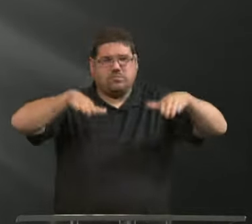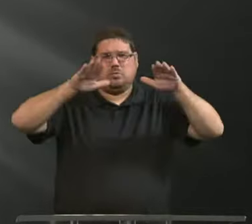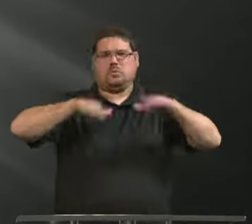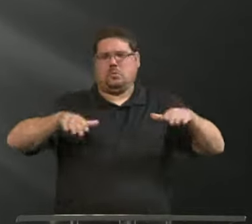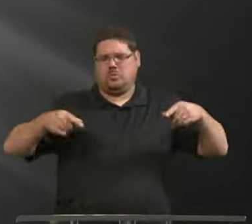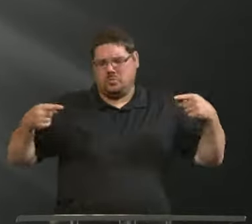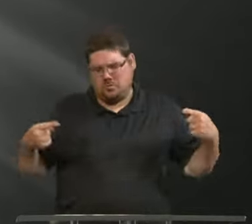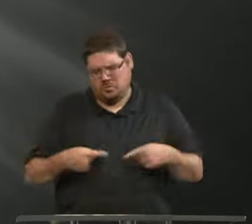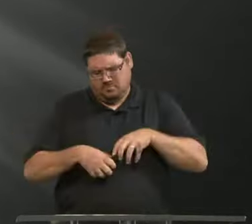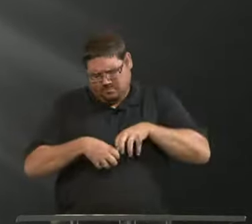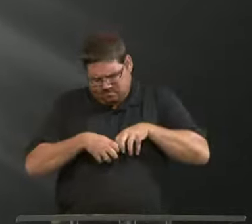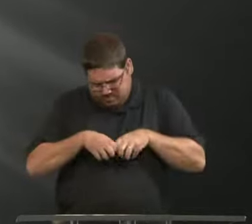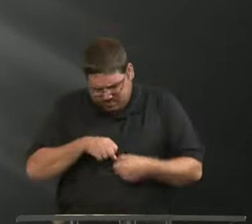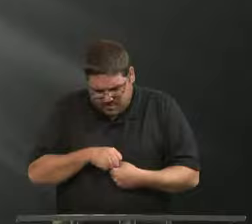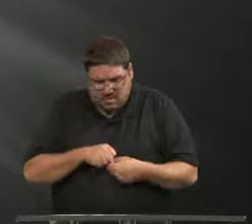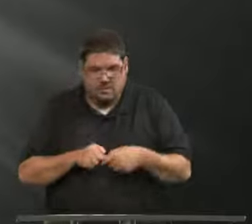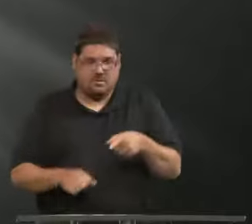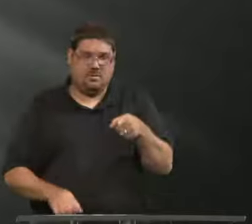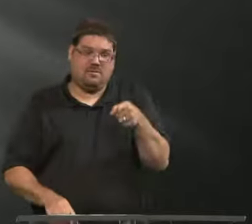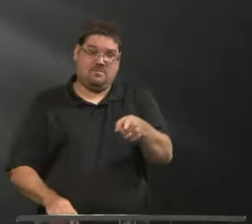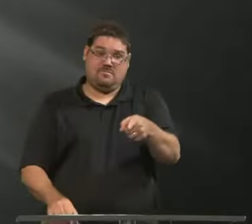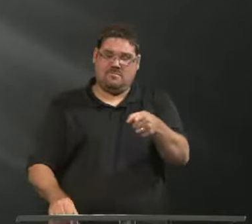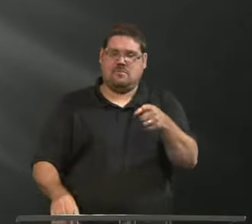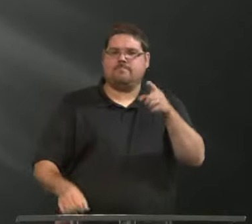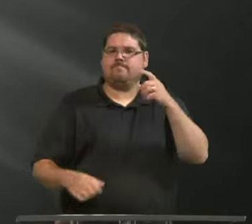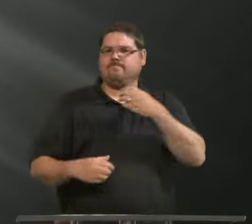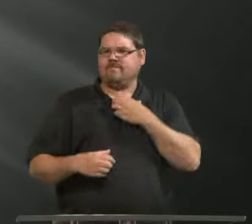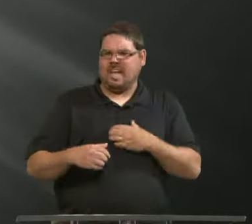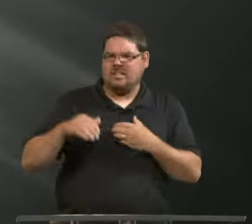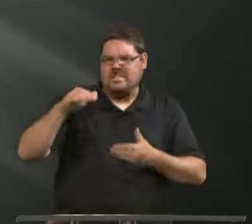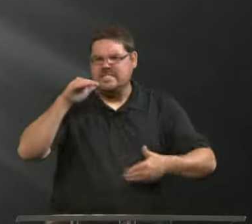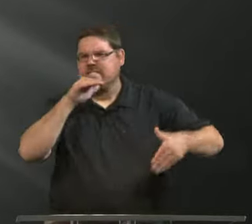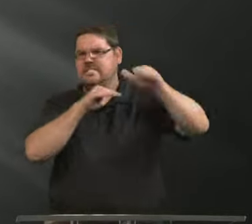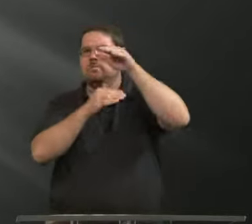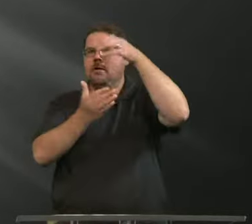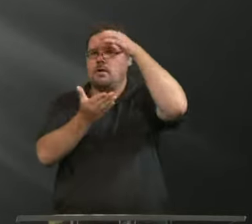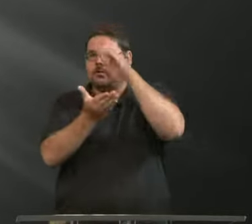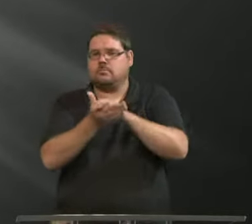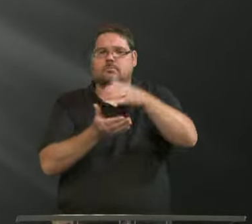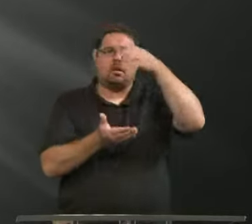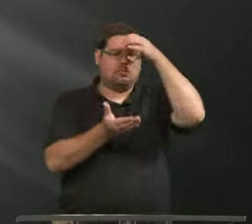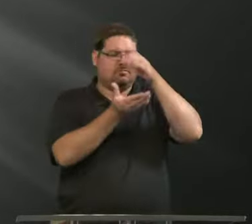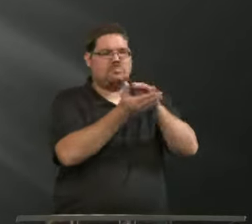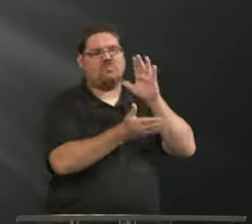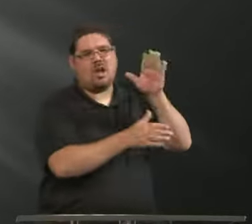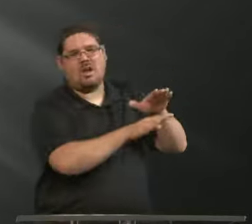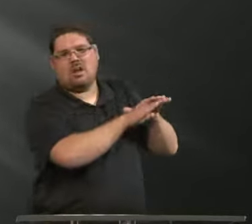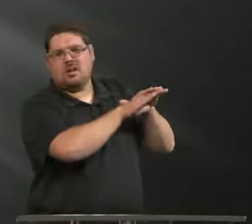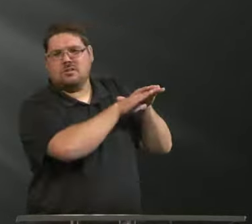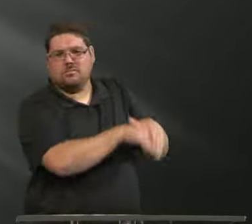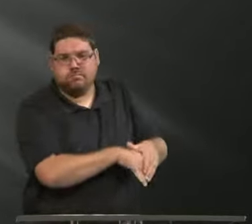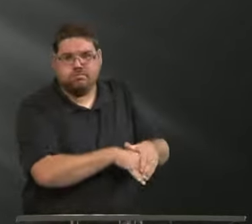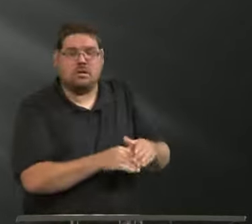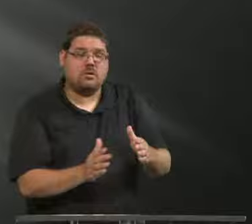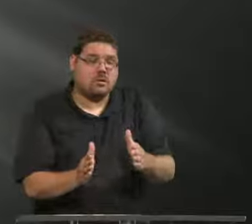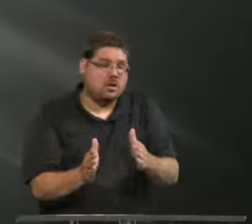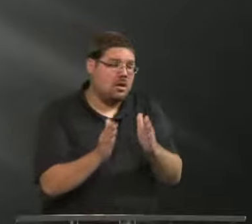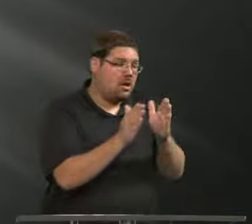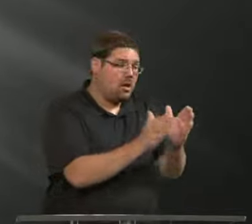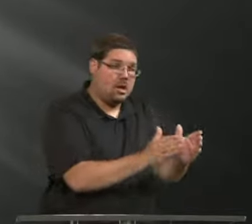sorrow you're going to bear children and raise them." And then how the woman's desire would be for a husband and the husband would